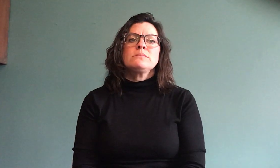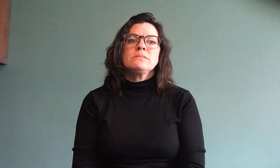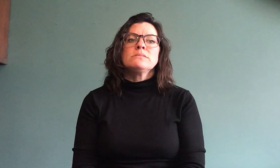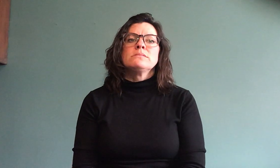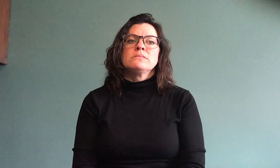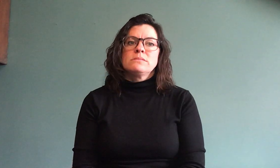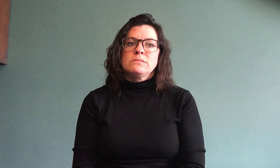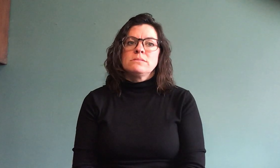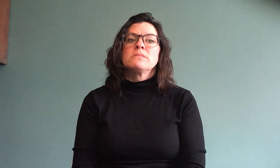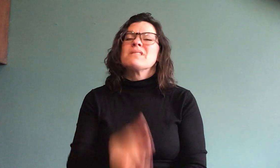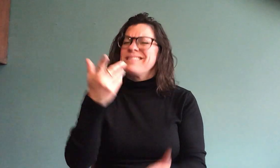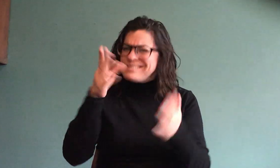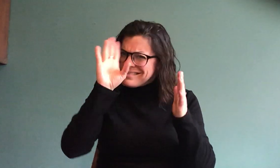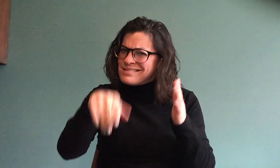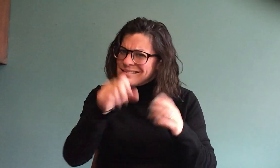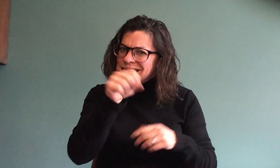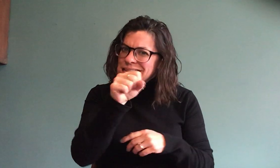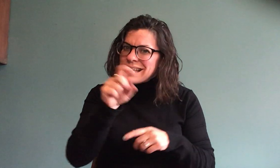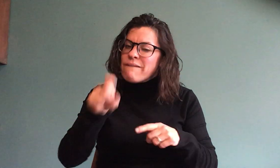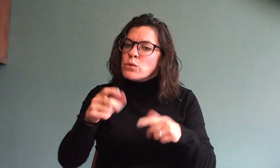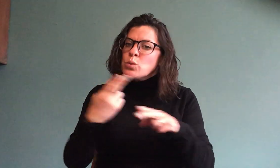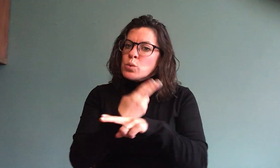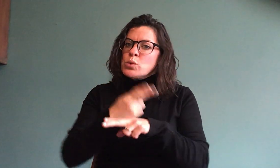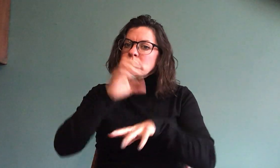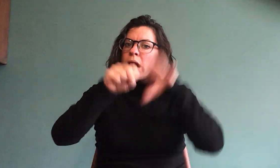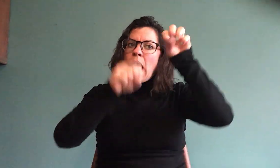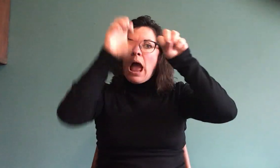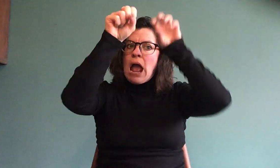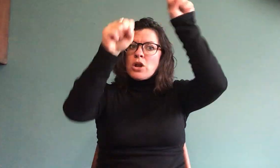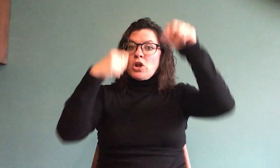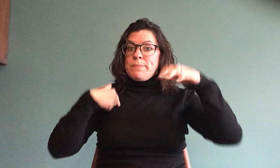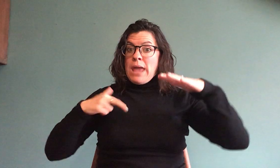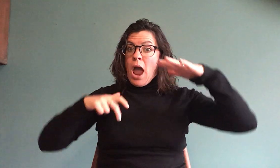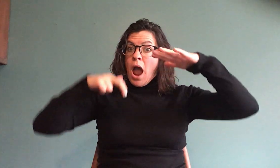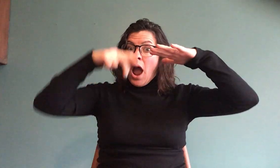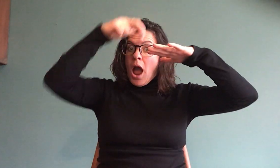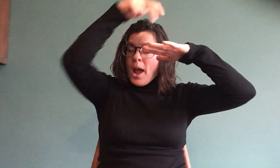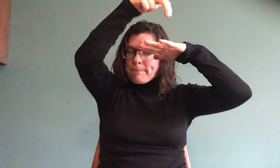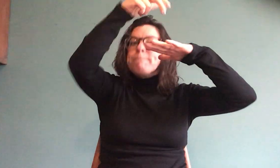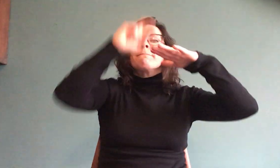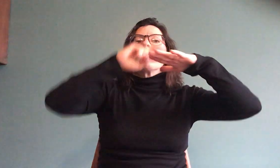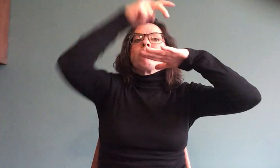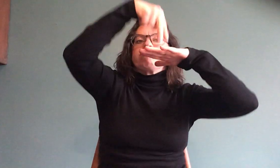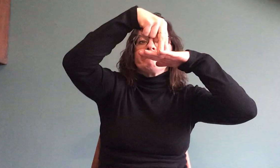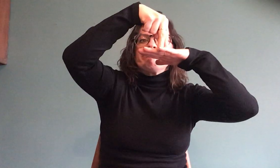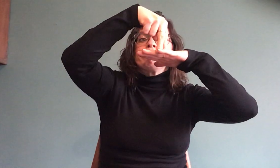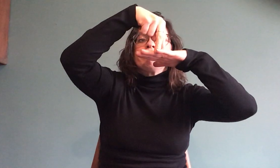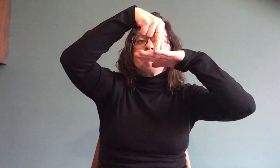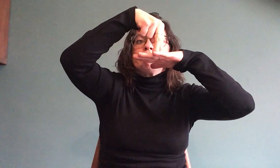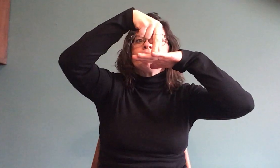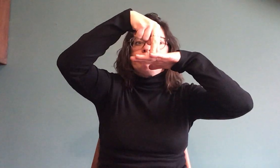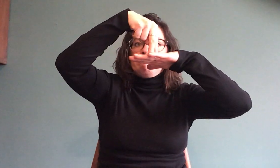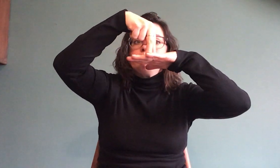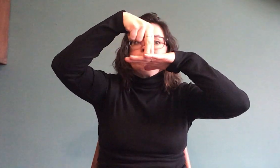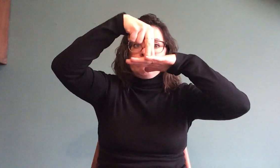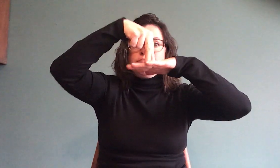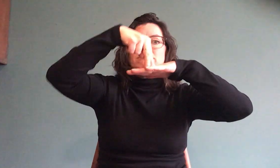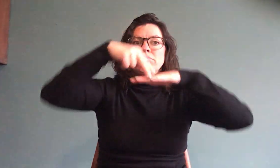wear a harness, can I use that scaffold without a harness? I can if I put the proper rails around